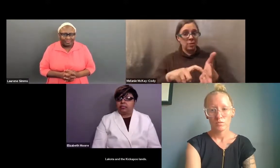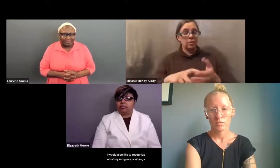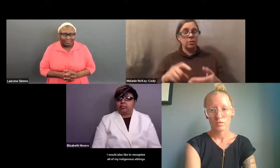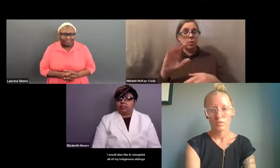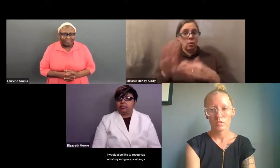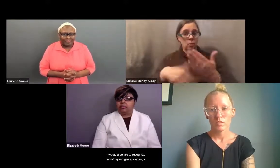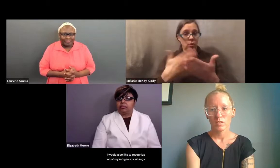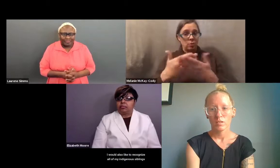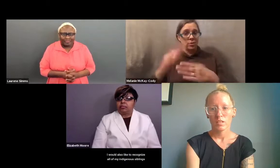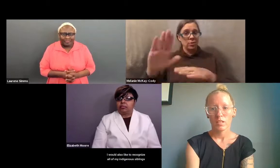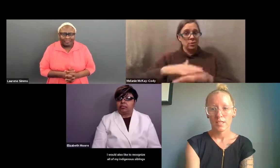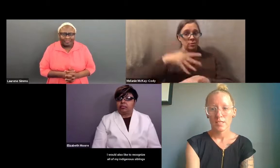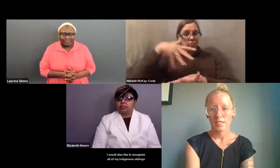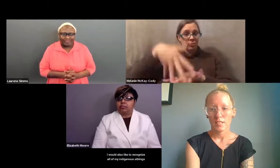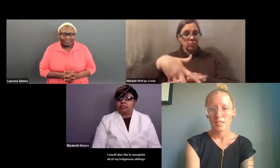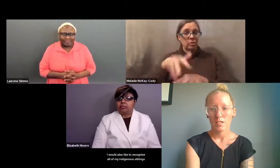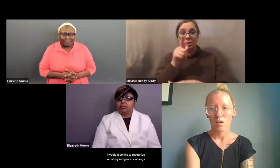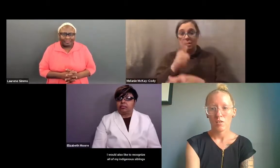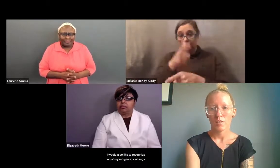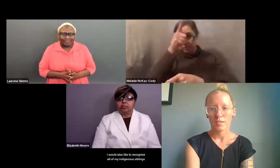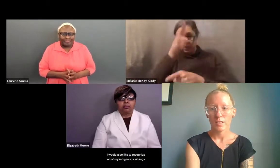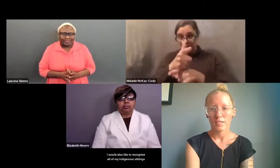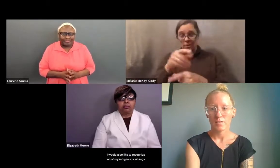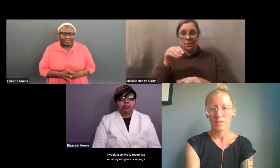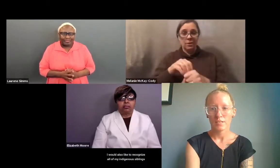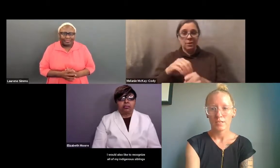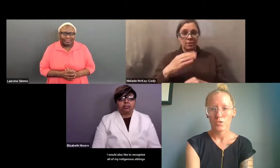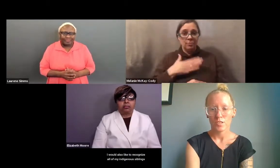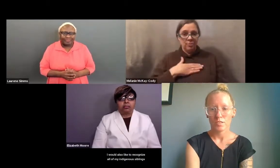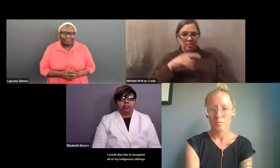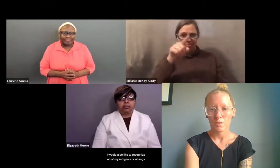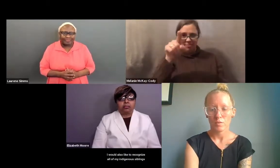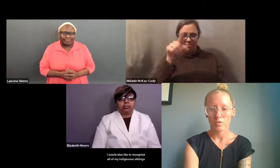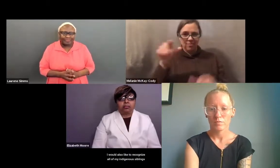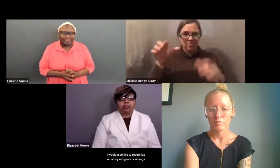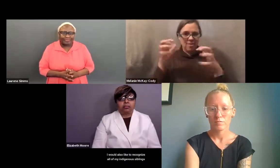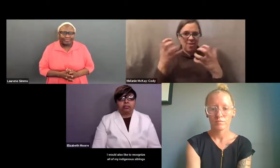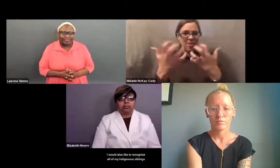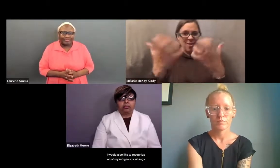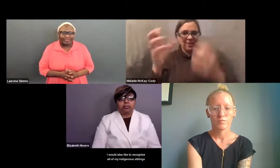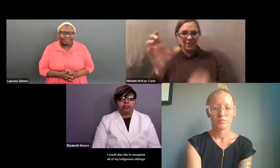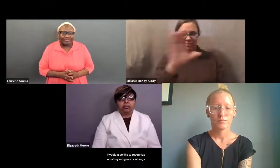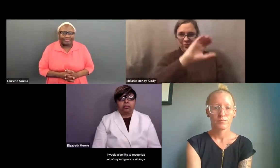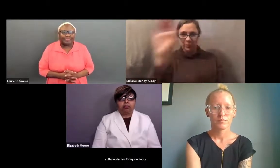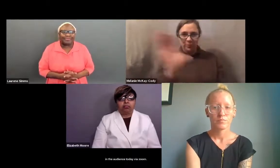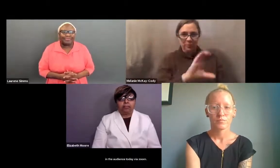Kickapoo lands, and all the lands of the indigenous people.